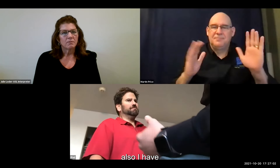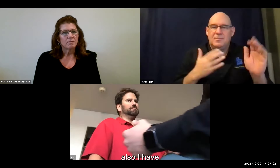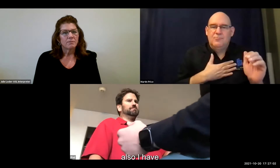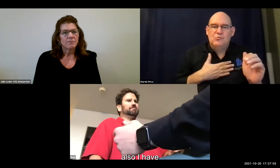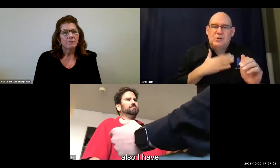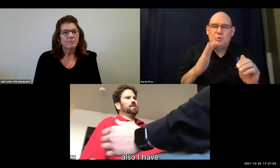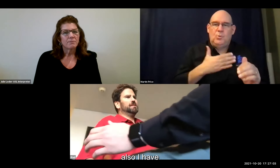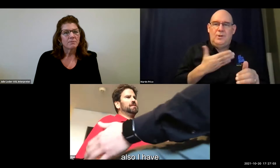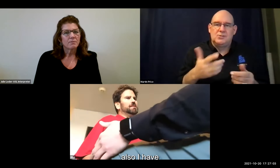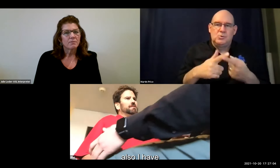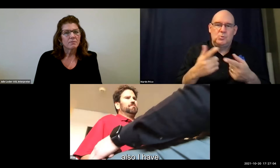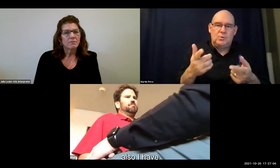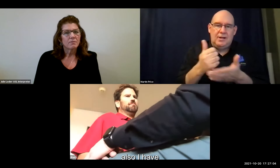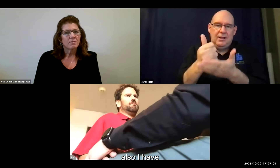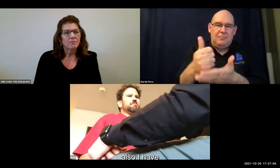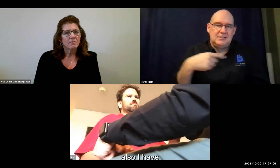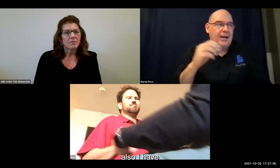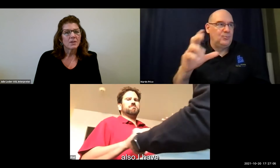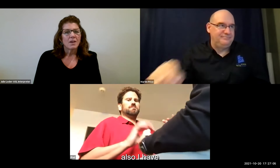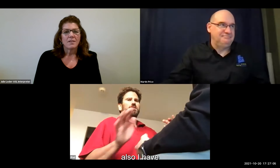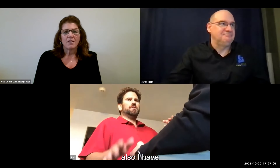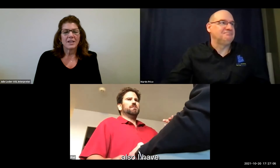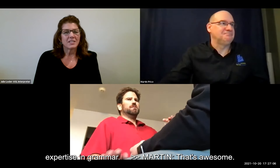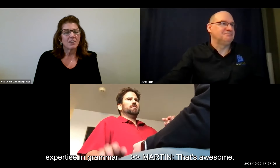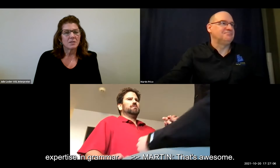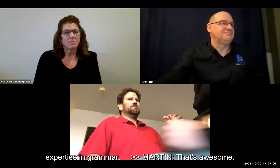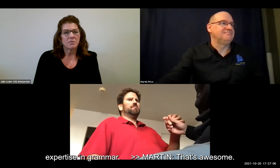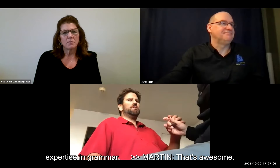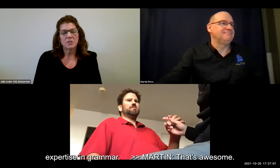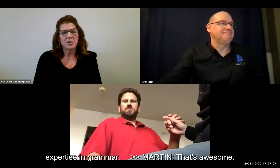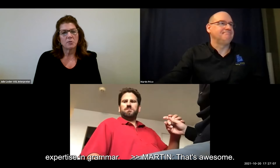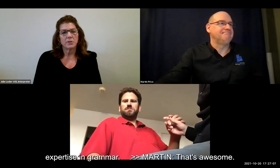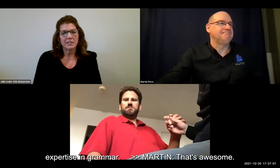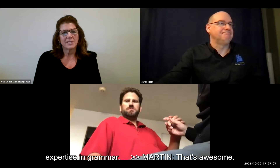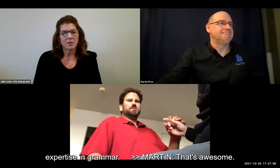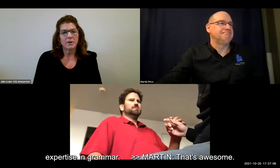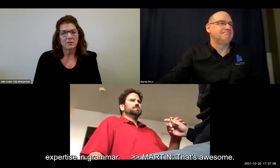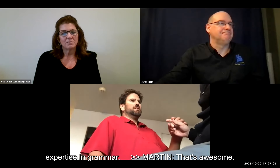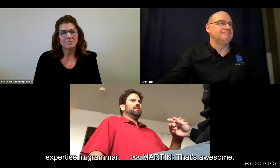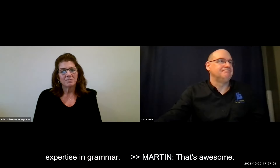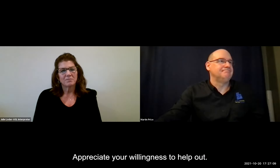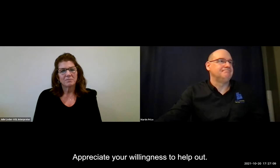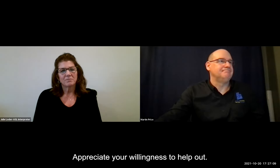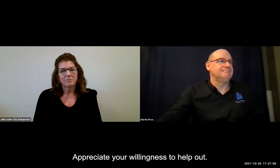that we have. And also I have an expertise in grammar. Oh, that's awesome. Appreciate your willingness to help